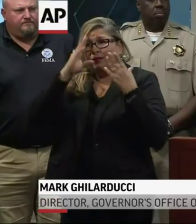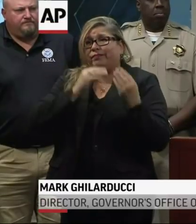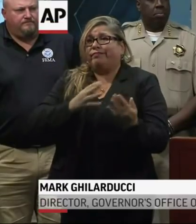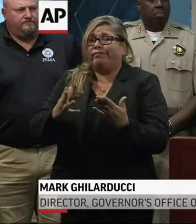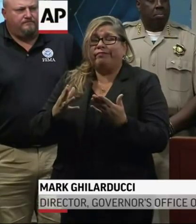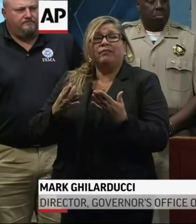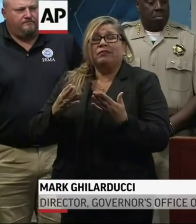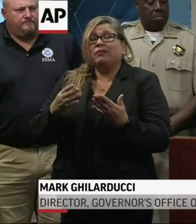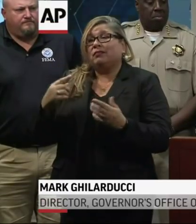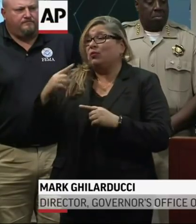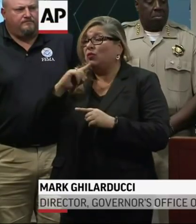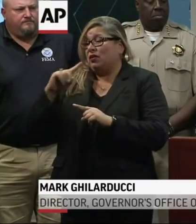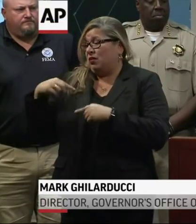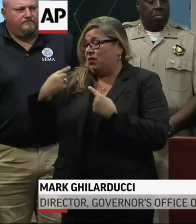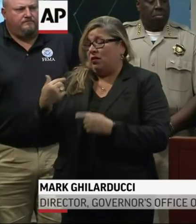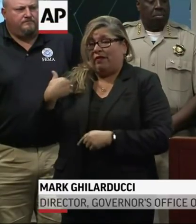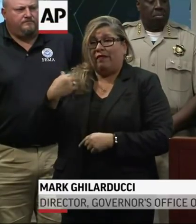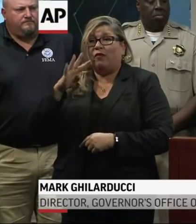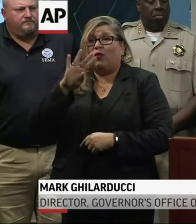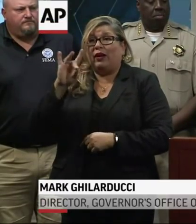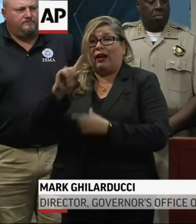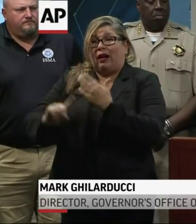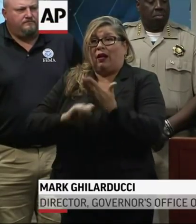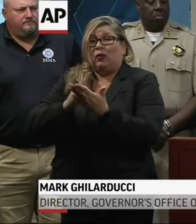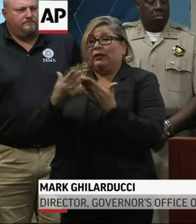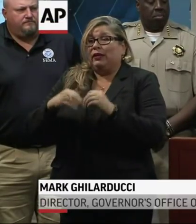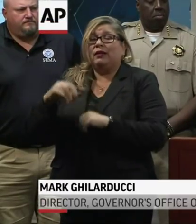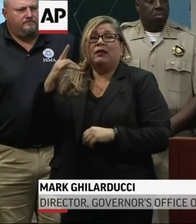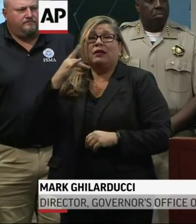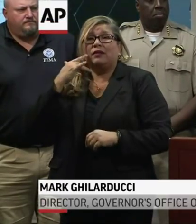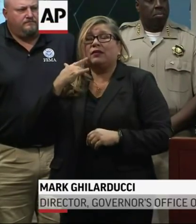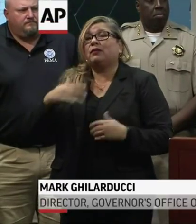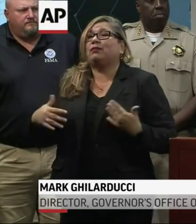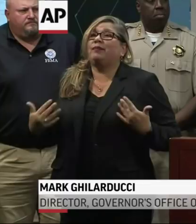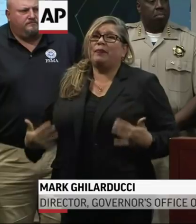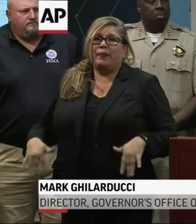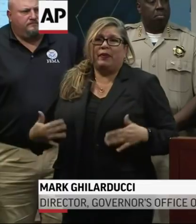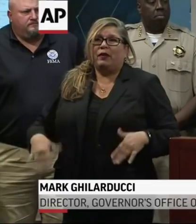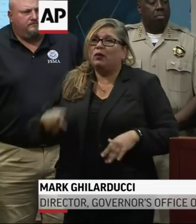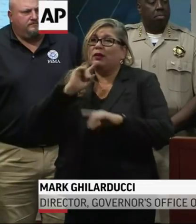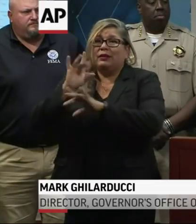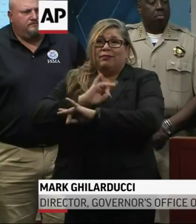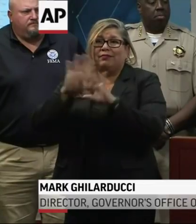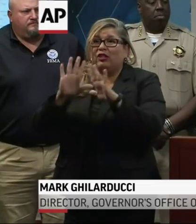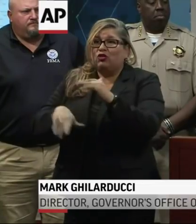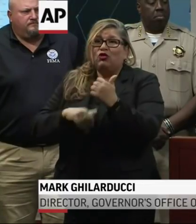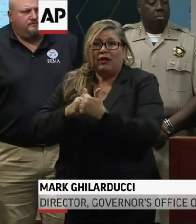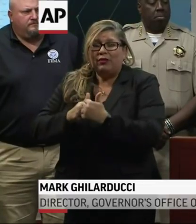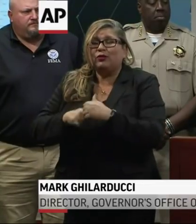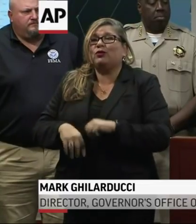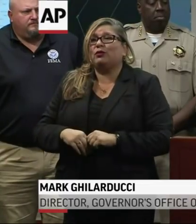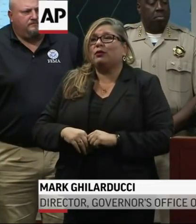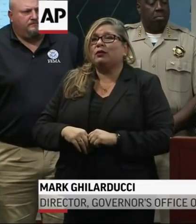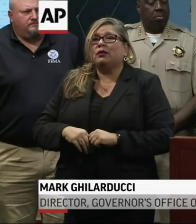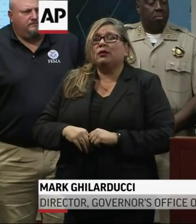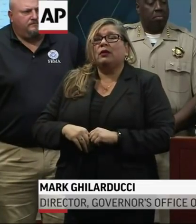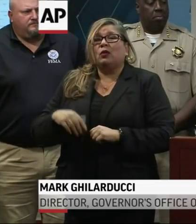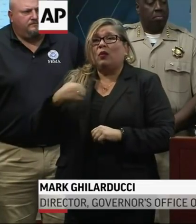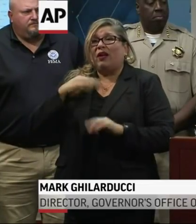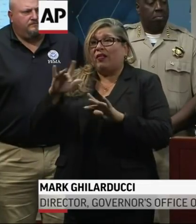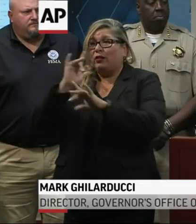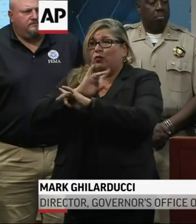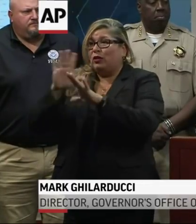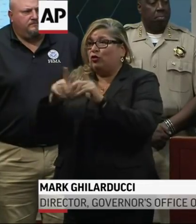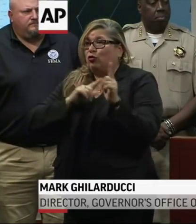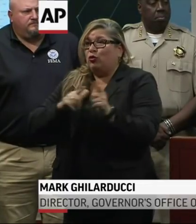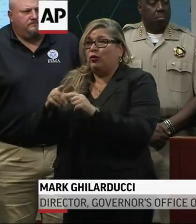Literally, the last 48 hours here in California have been extremely challenging, starting with the tragic shooting